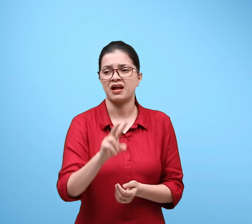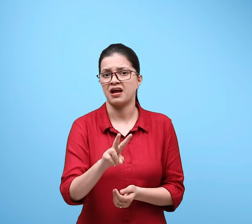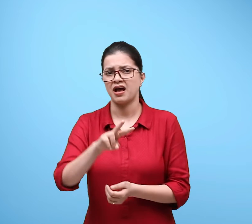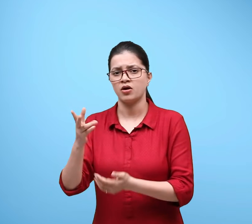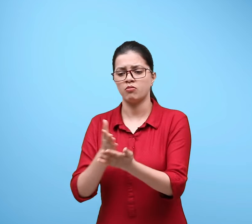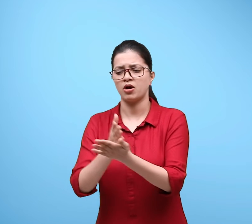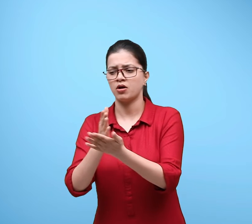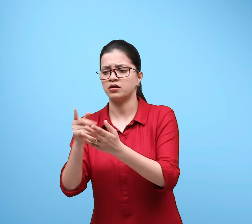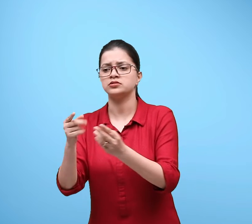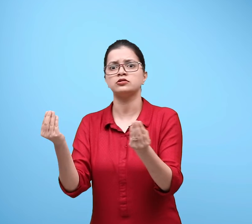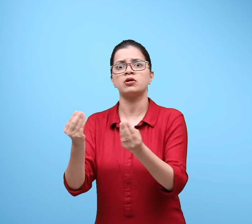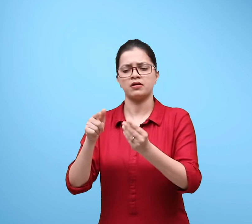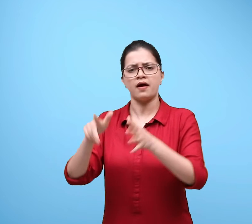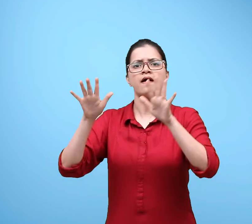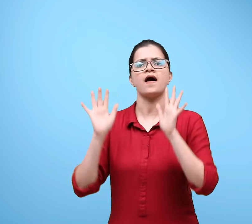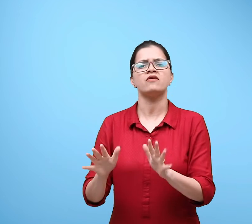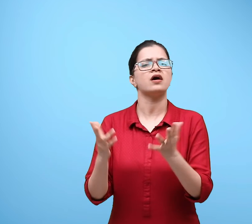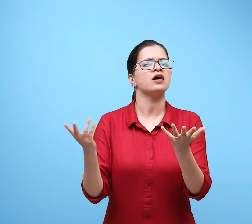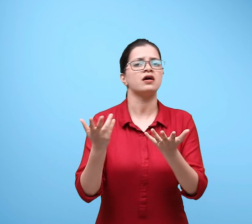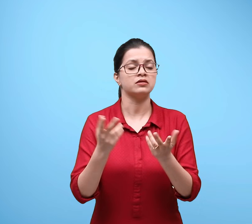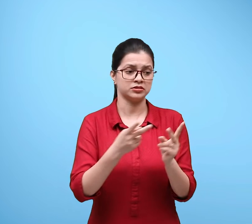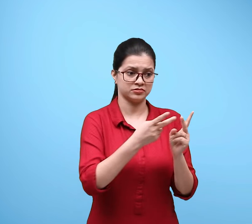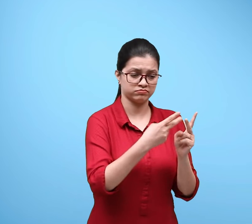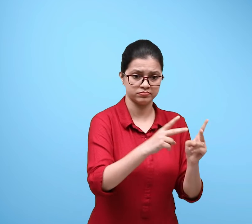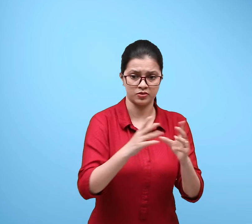There is another reason why we find such grouping useful.